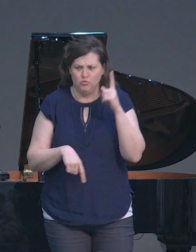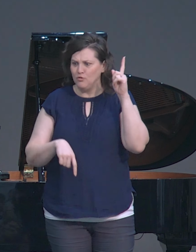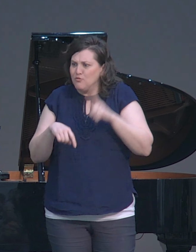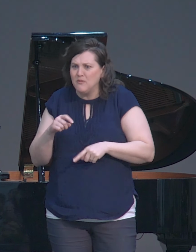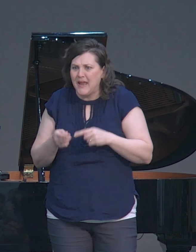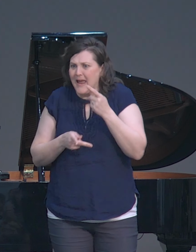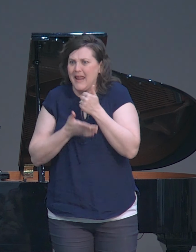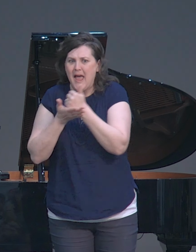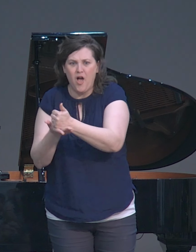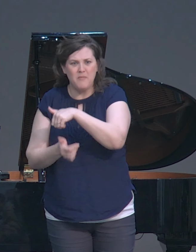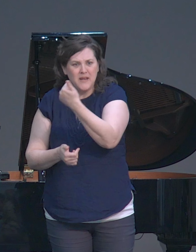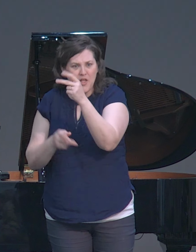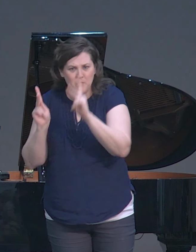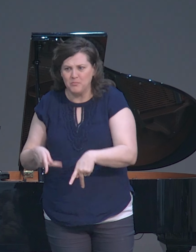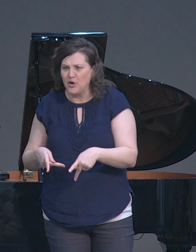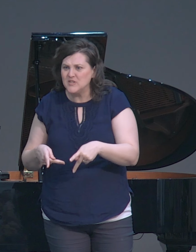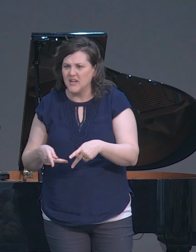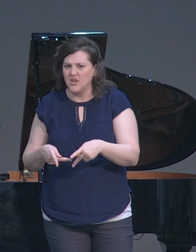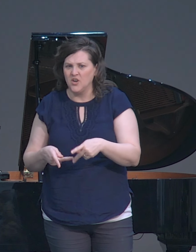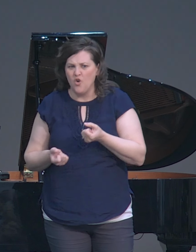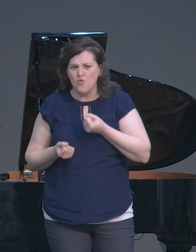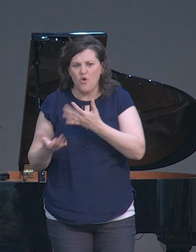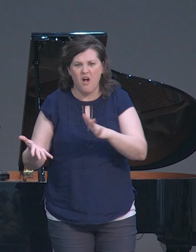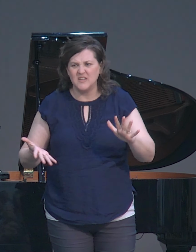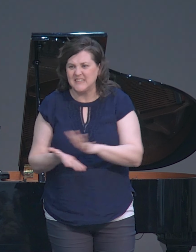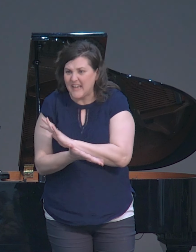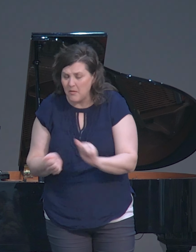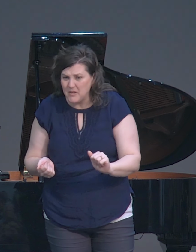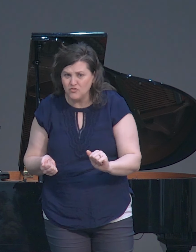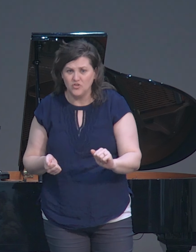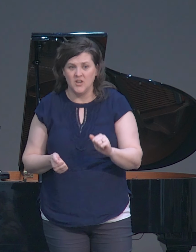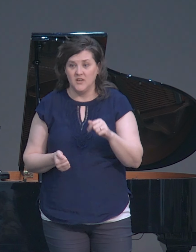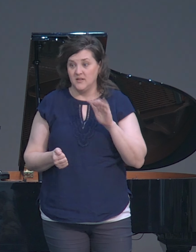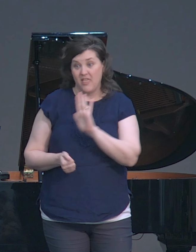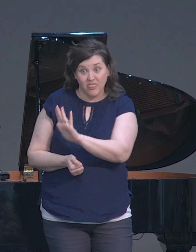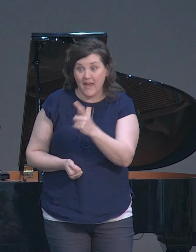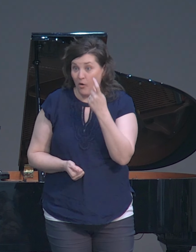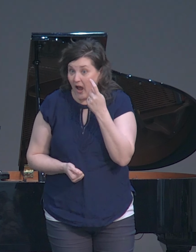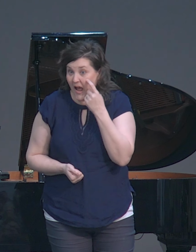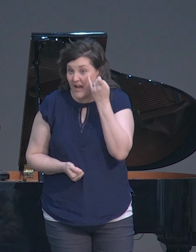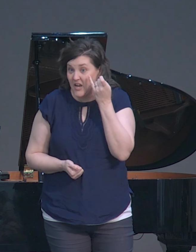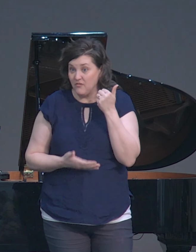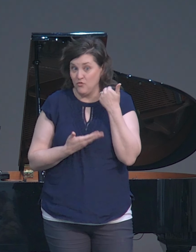them. You're going to hurt them. You're going to cause damage to them, probably damage to their eye.